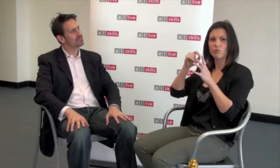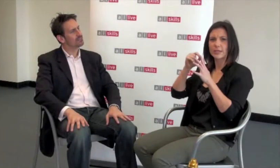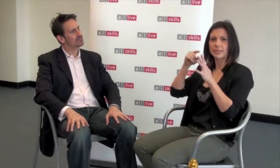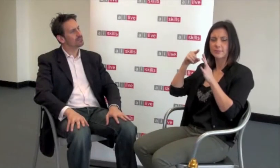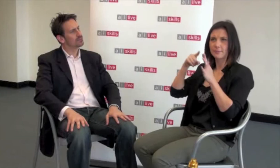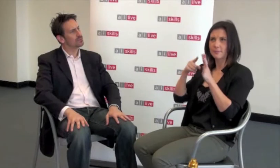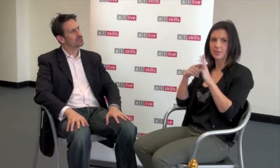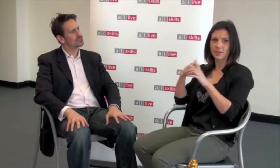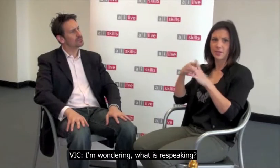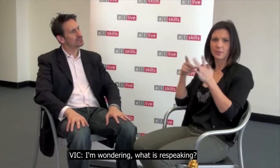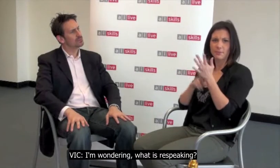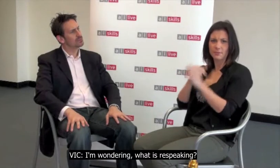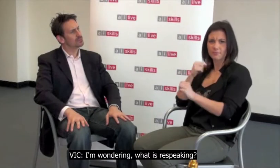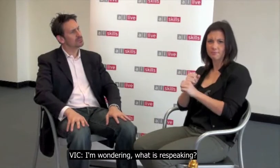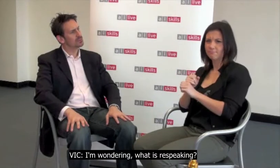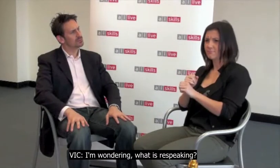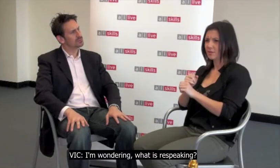I'm wondering, what is re-speaking?